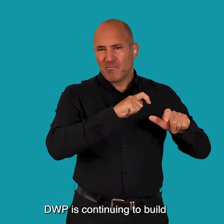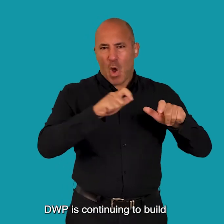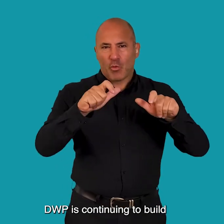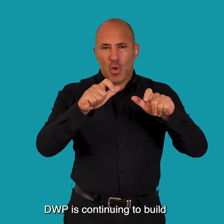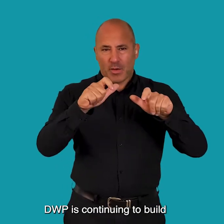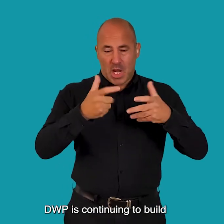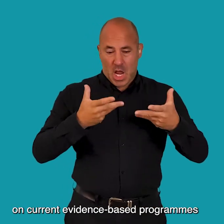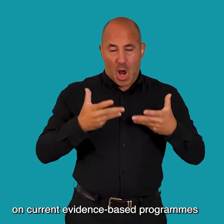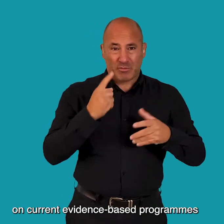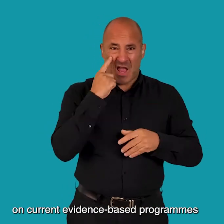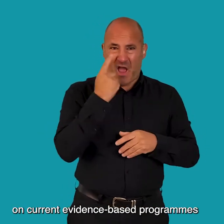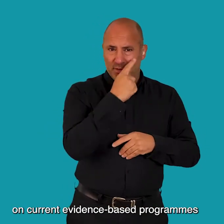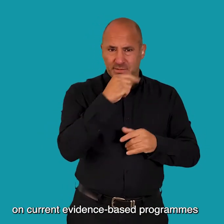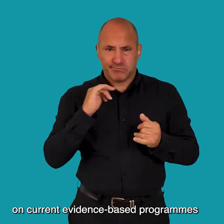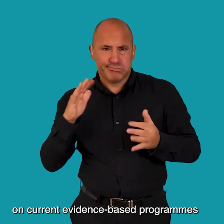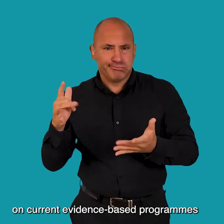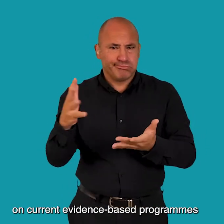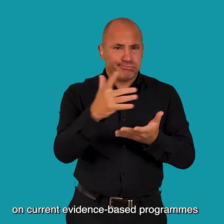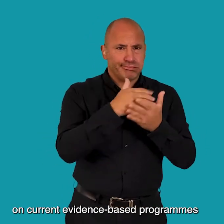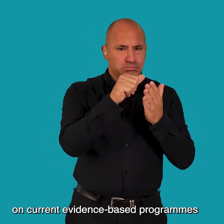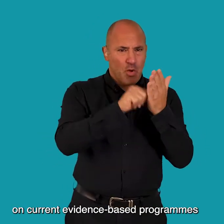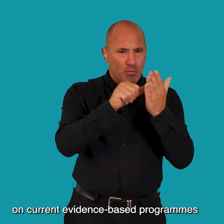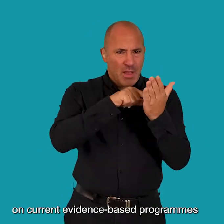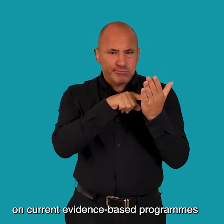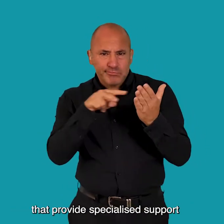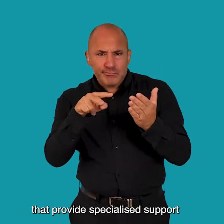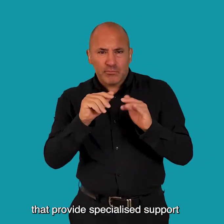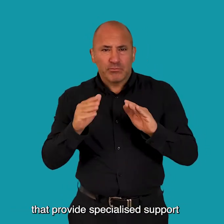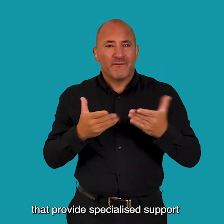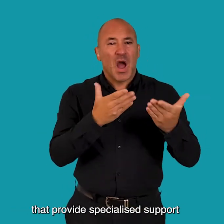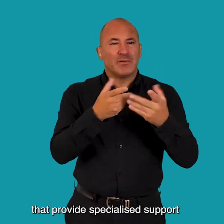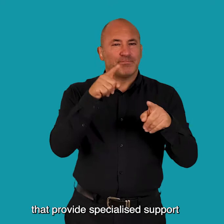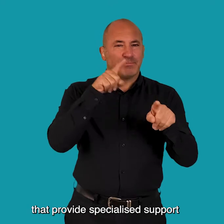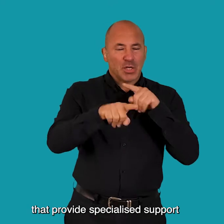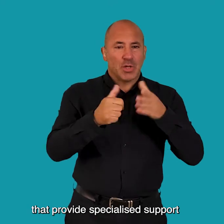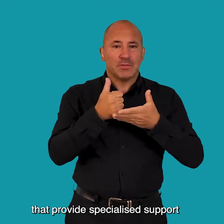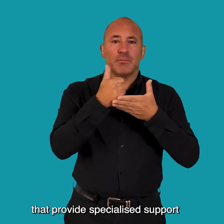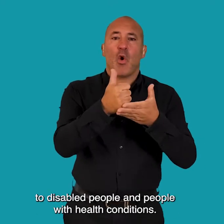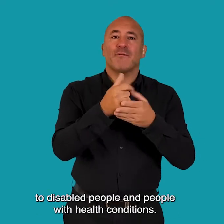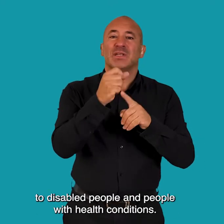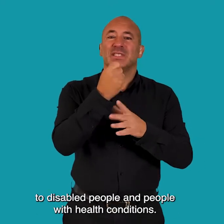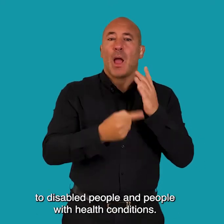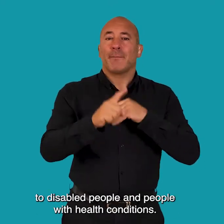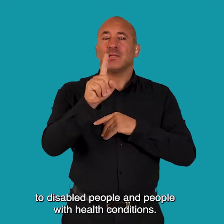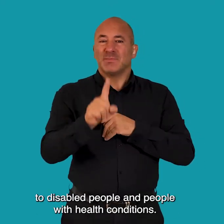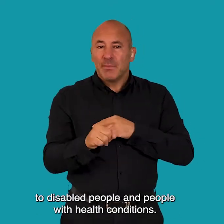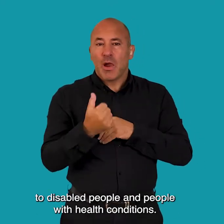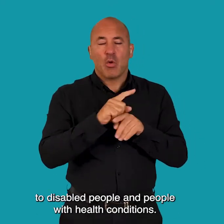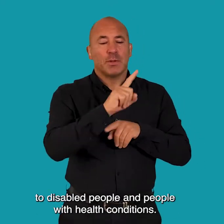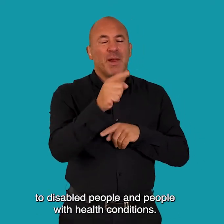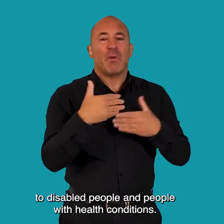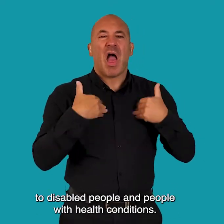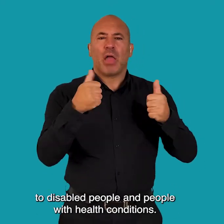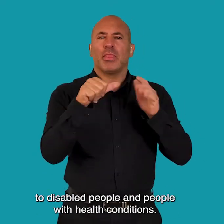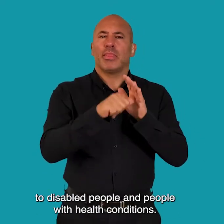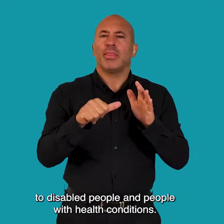continuing to build on current evidence-based programs that provide specialized support to disabled people and people with health